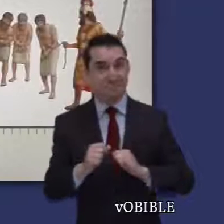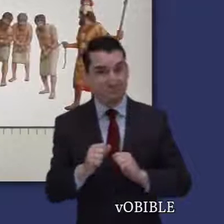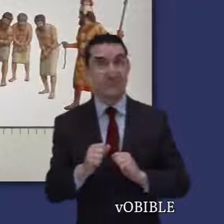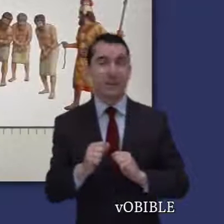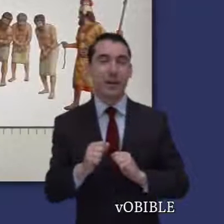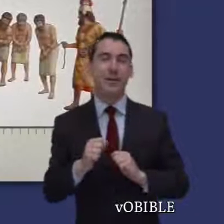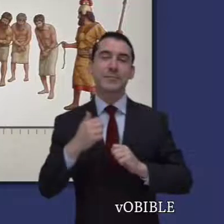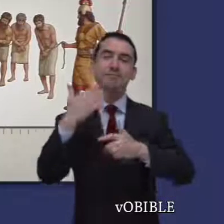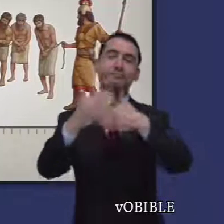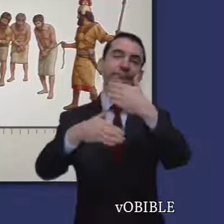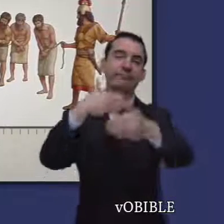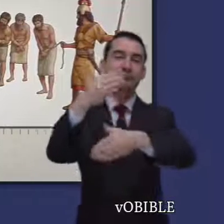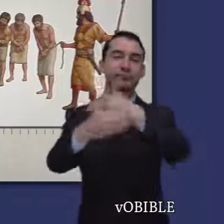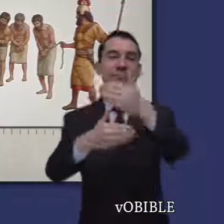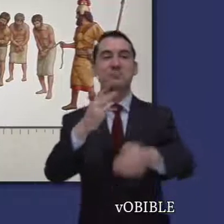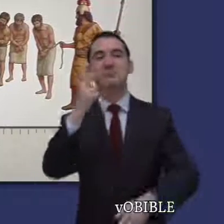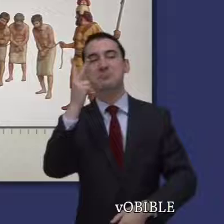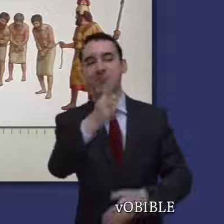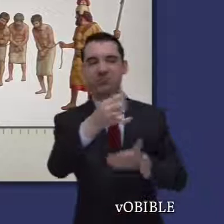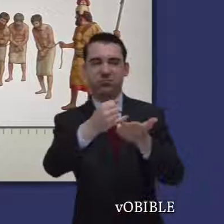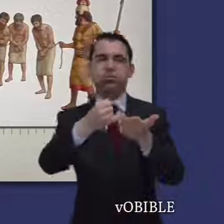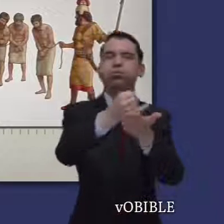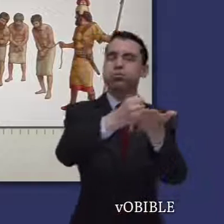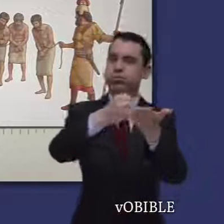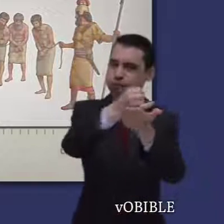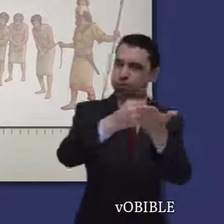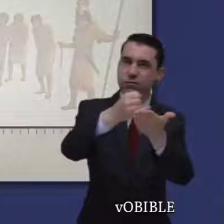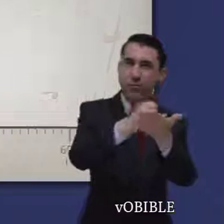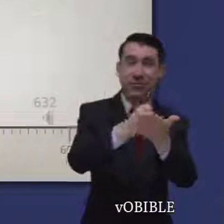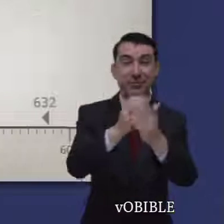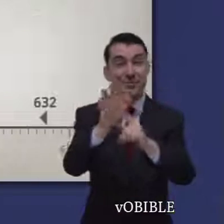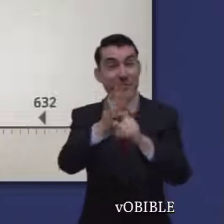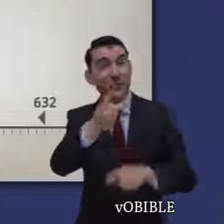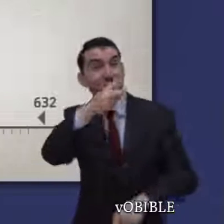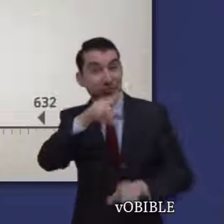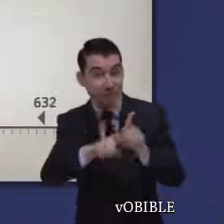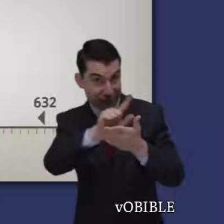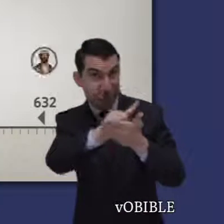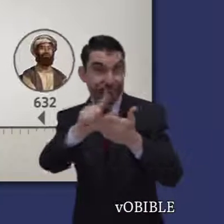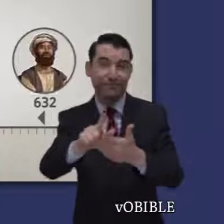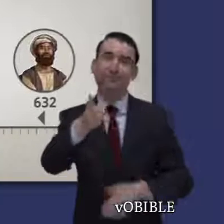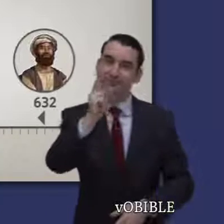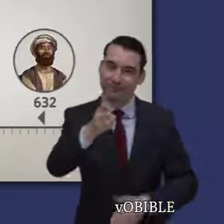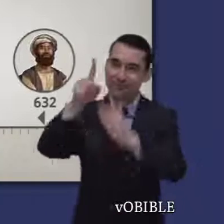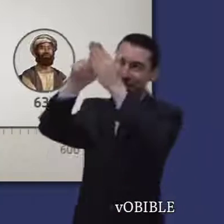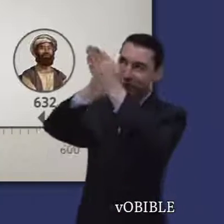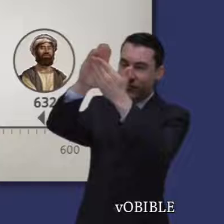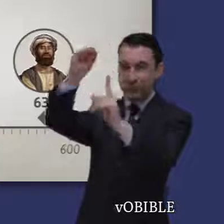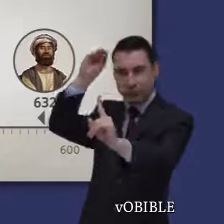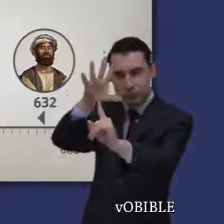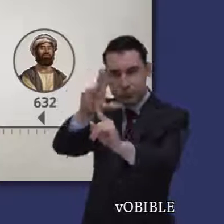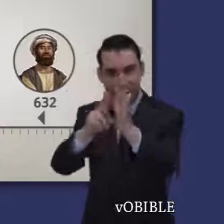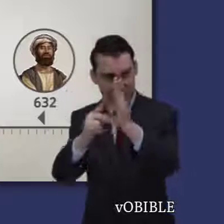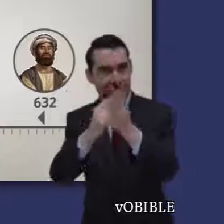However, the Ninevites eventually returned to their wicked ways, and about 2 centuries after Jonah's prophecy,